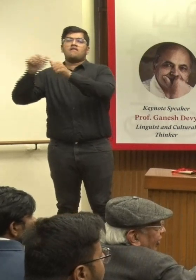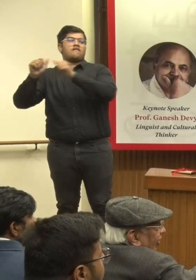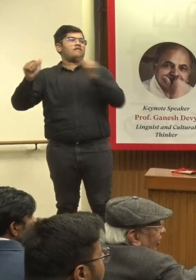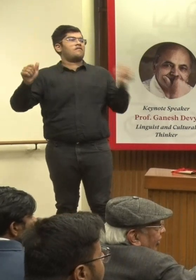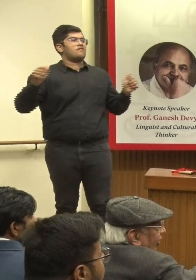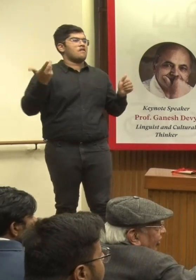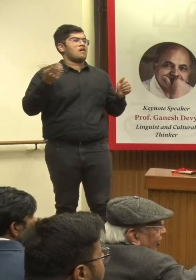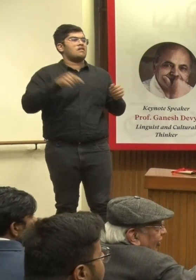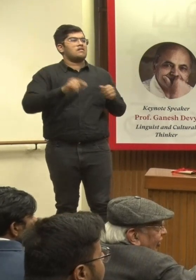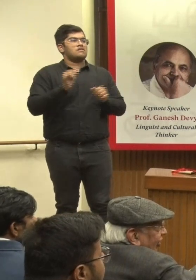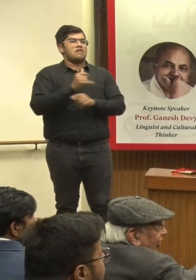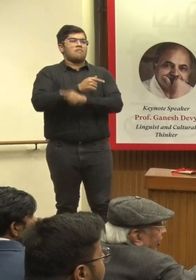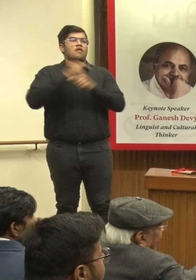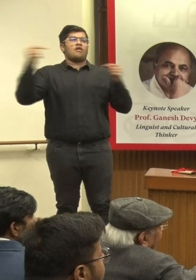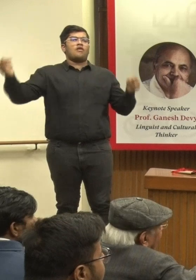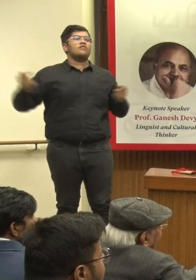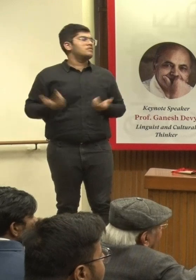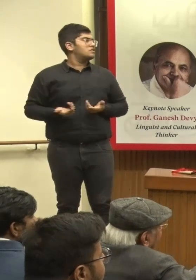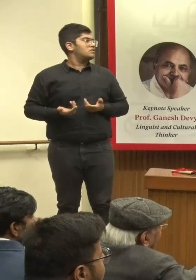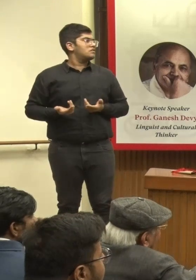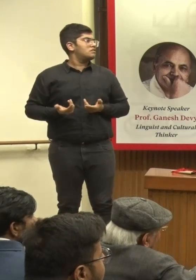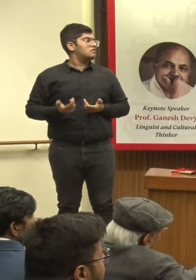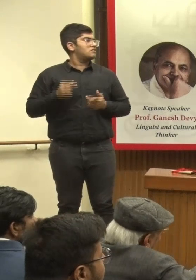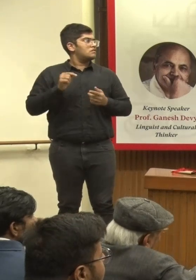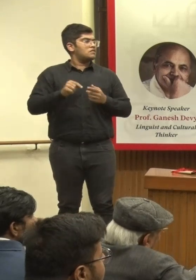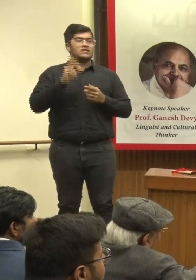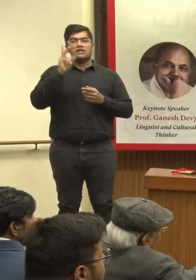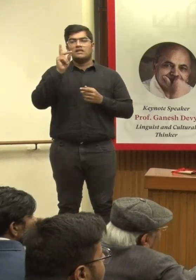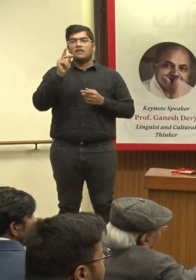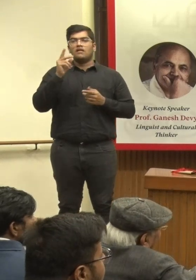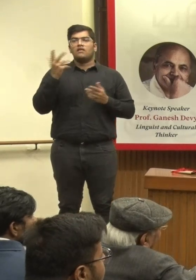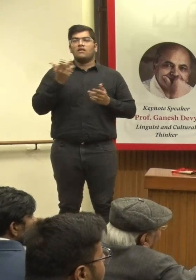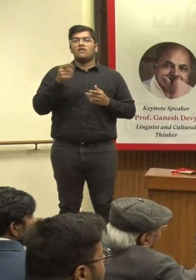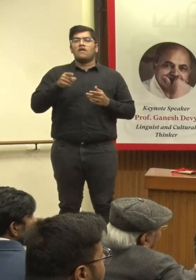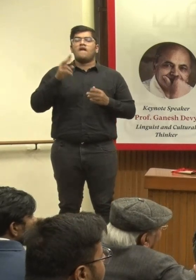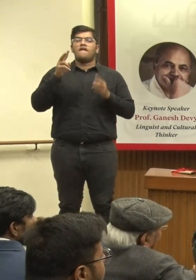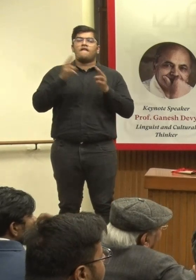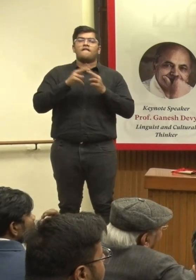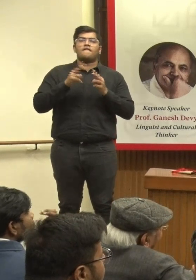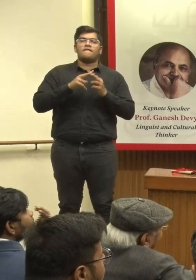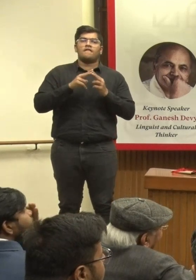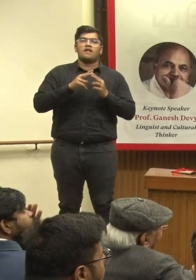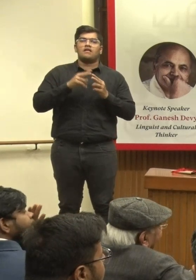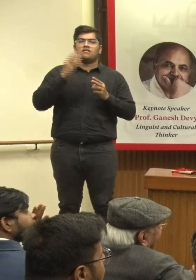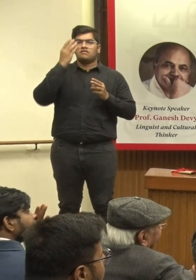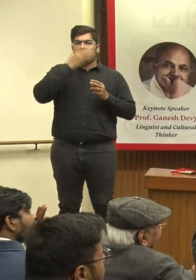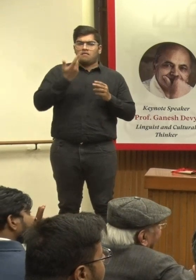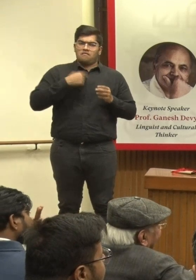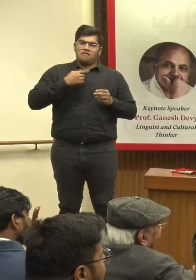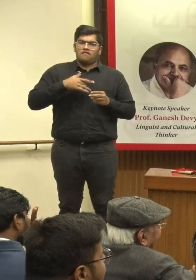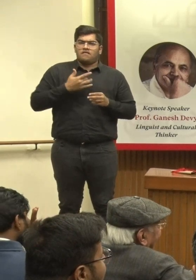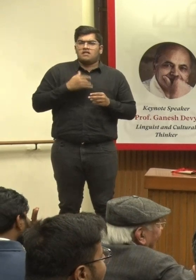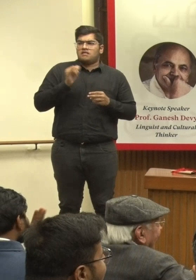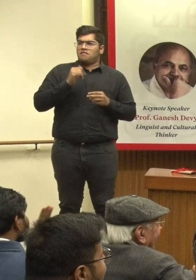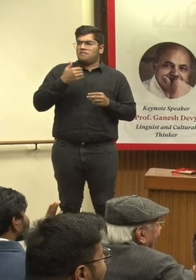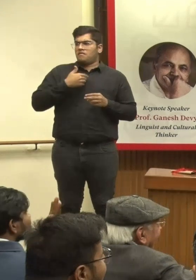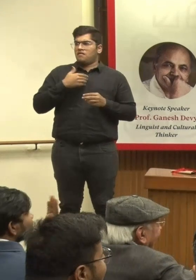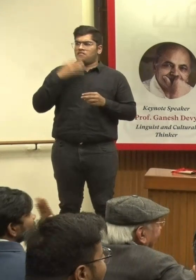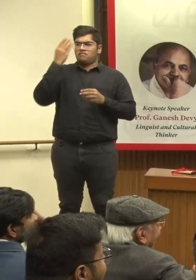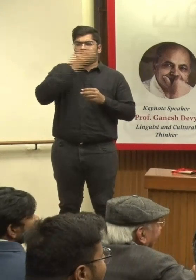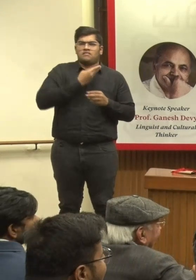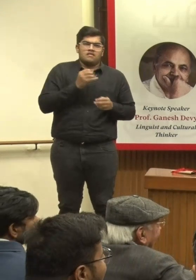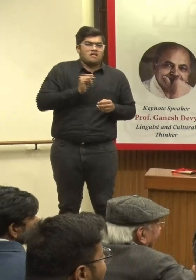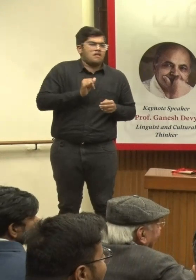subjective. Then they are the second is they are very shy. But I am also shy. Except